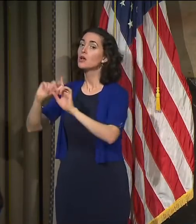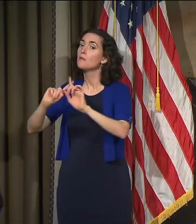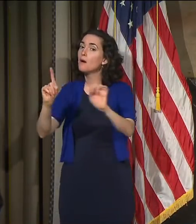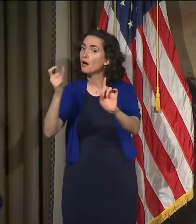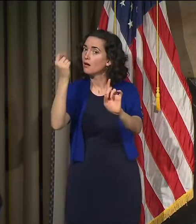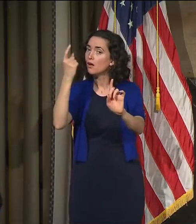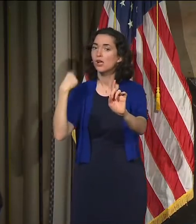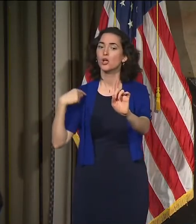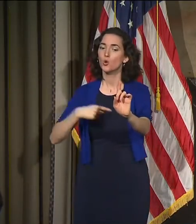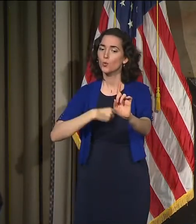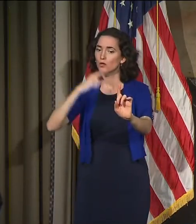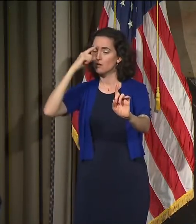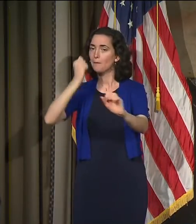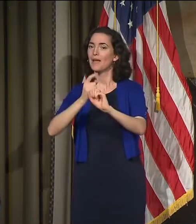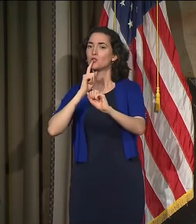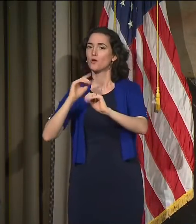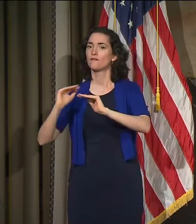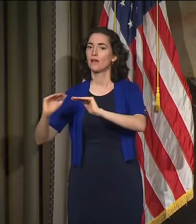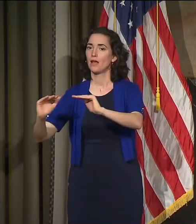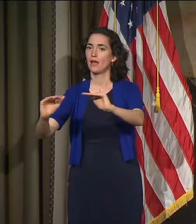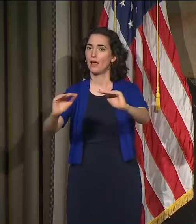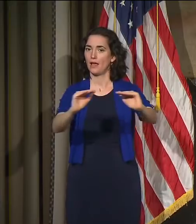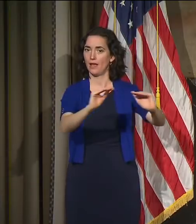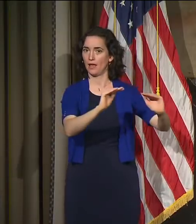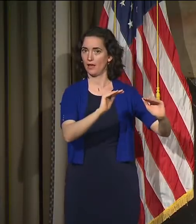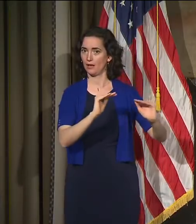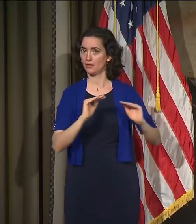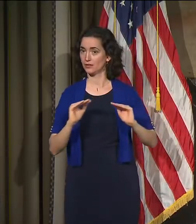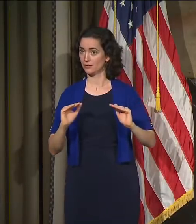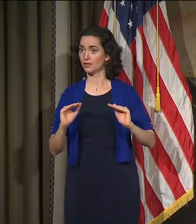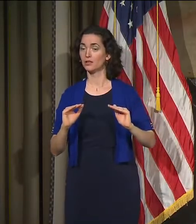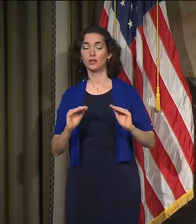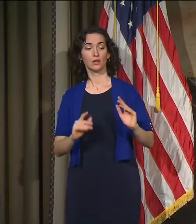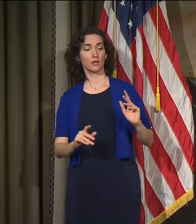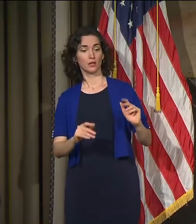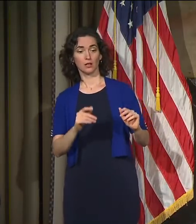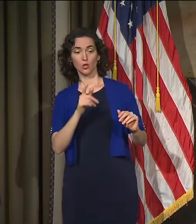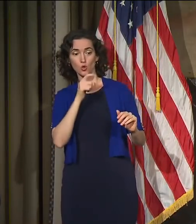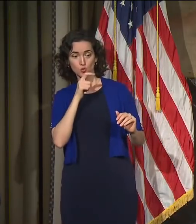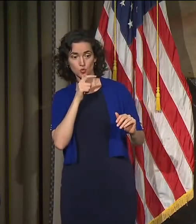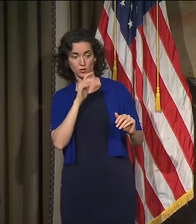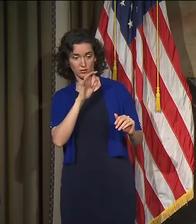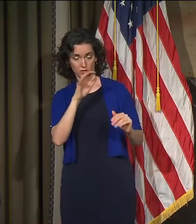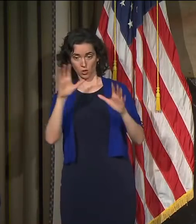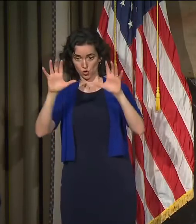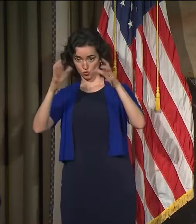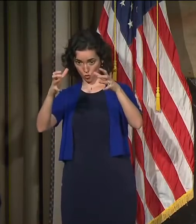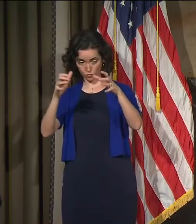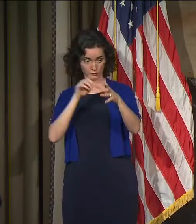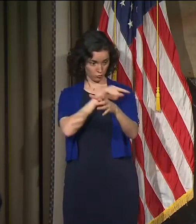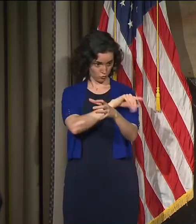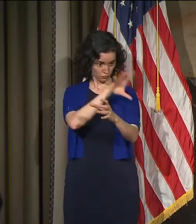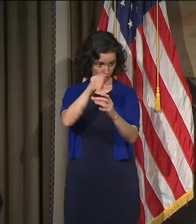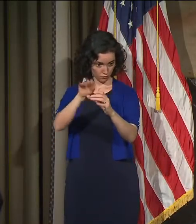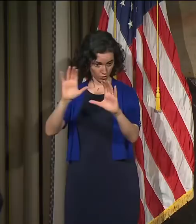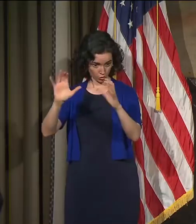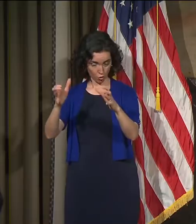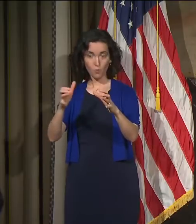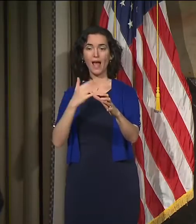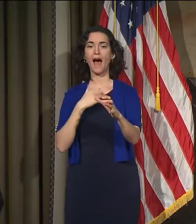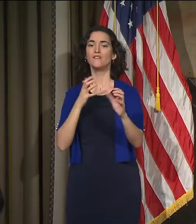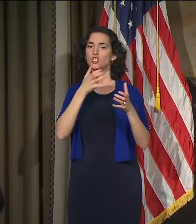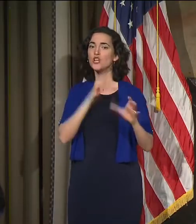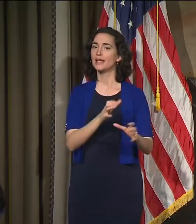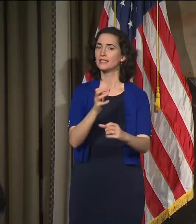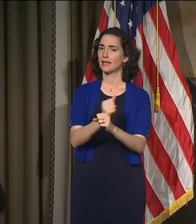people have opportunities to get this vaccination when they're in the proper category of priority. And we're also going to